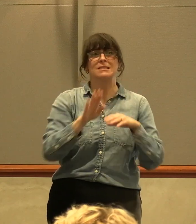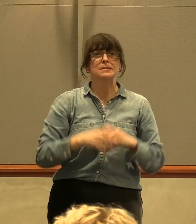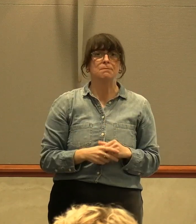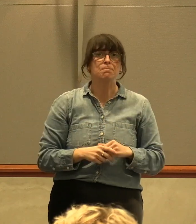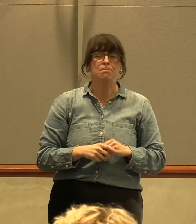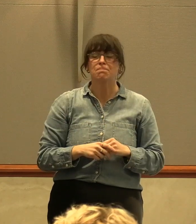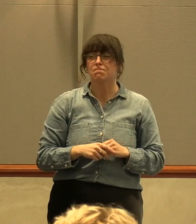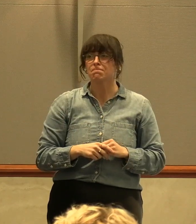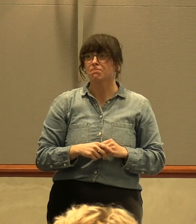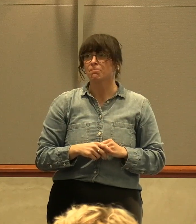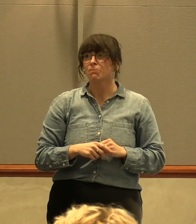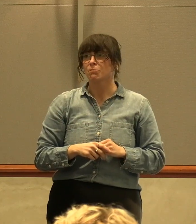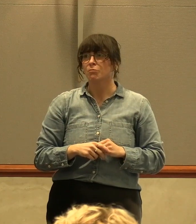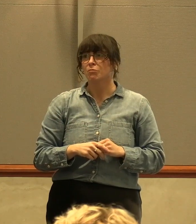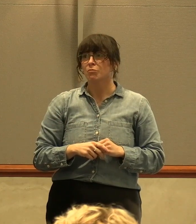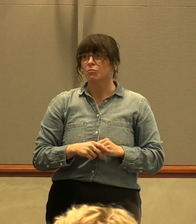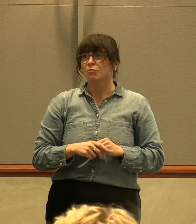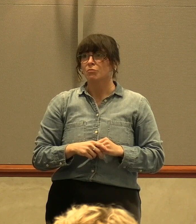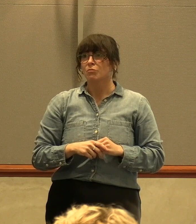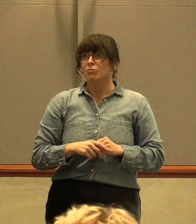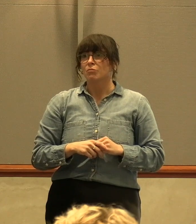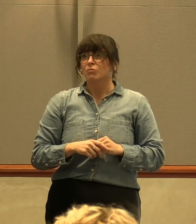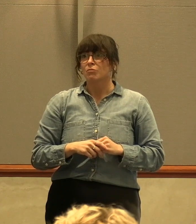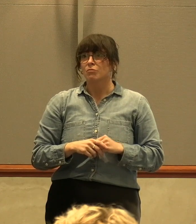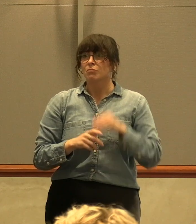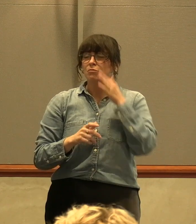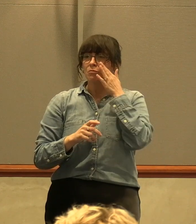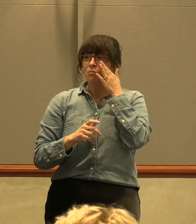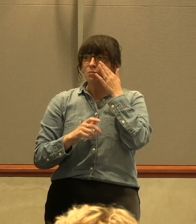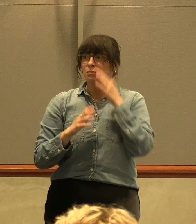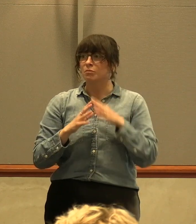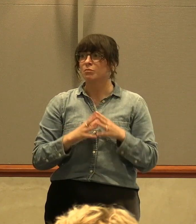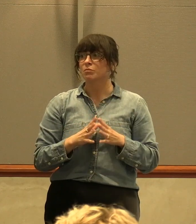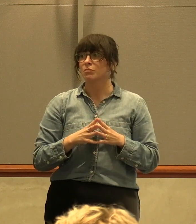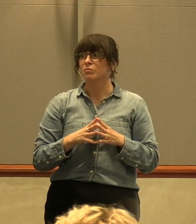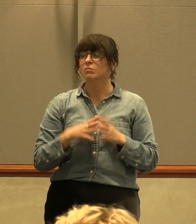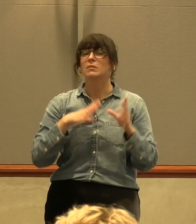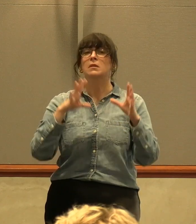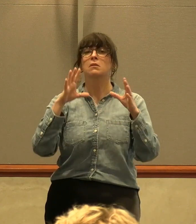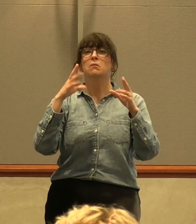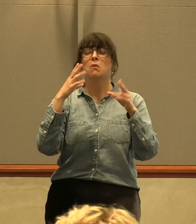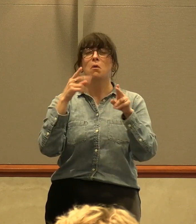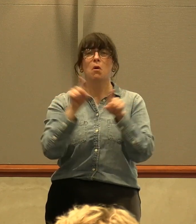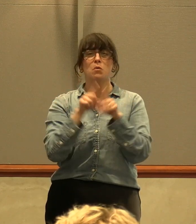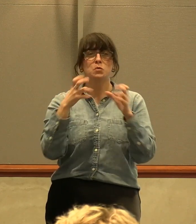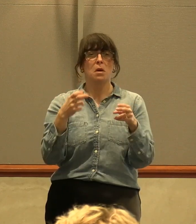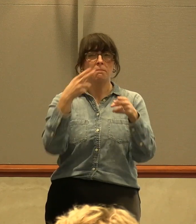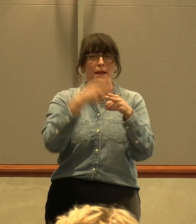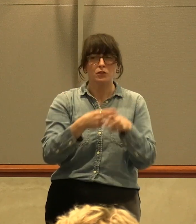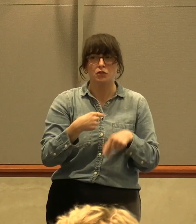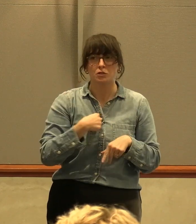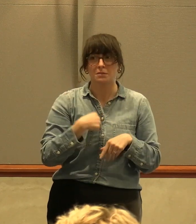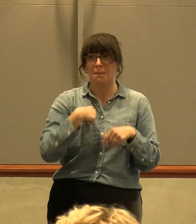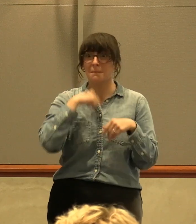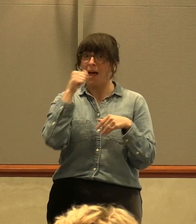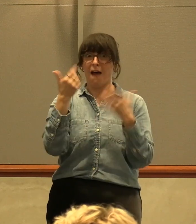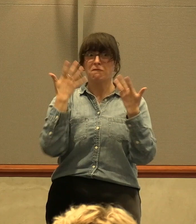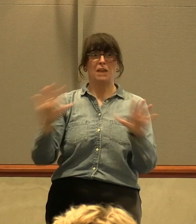businesses. So let me just point out, I'm not